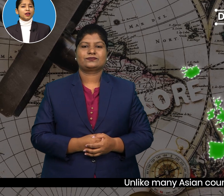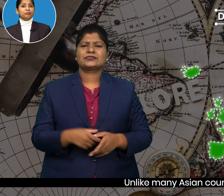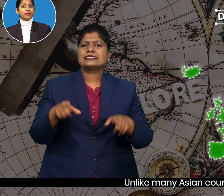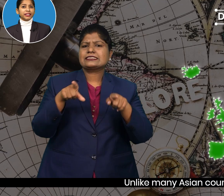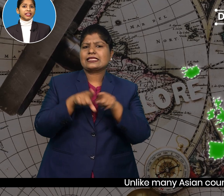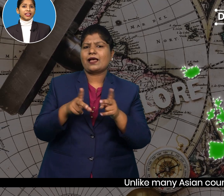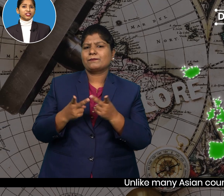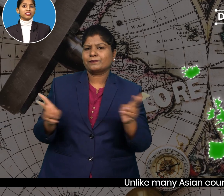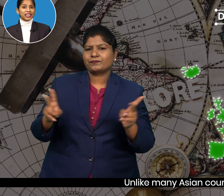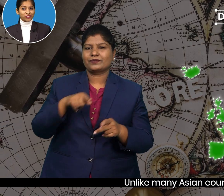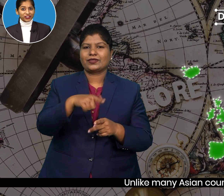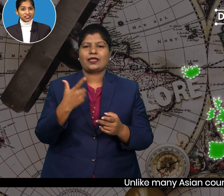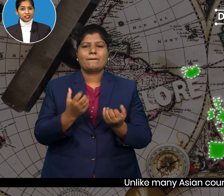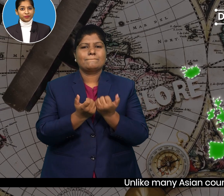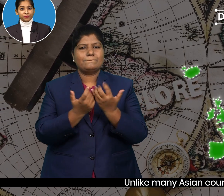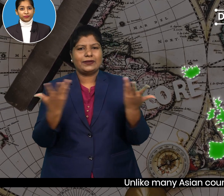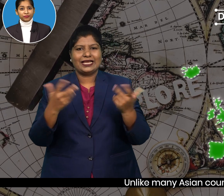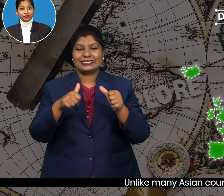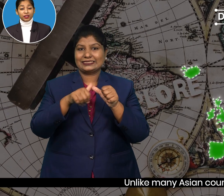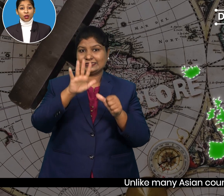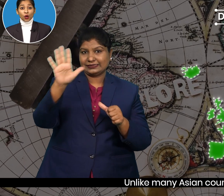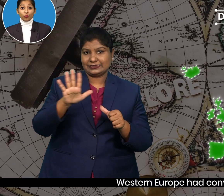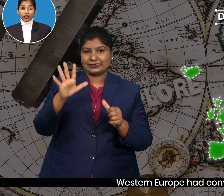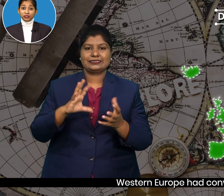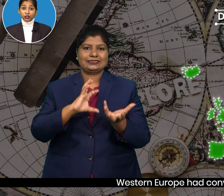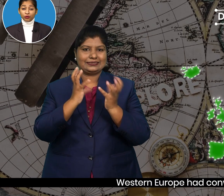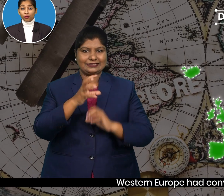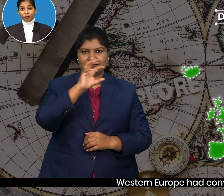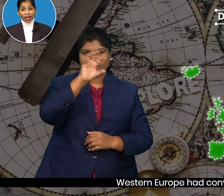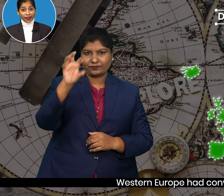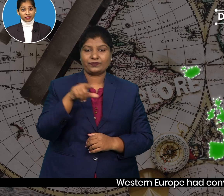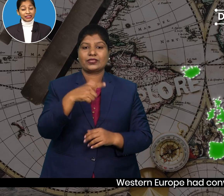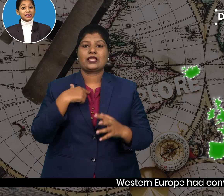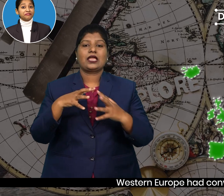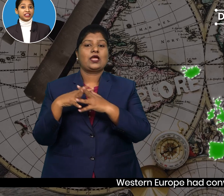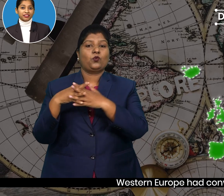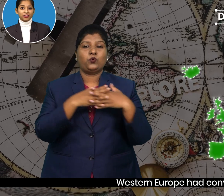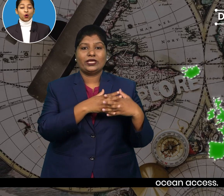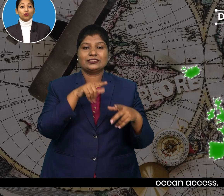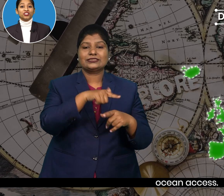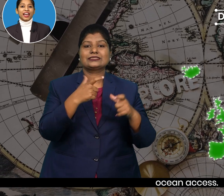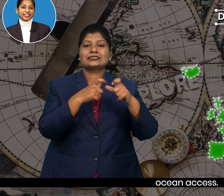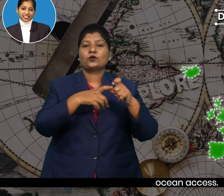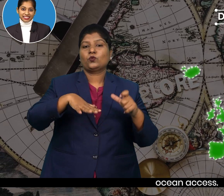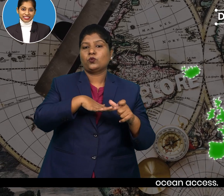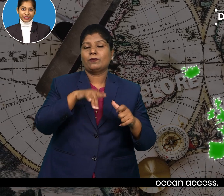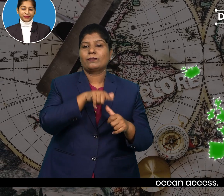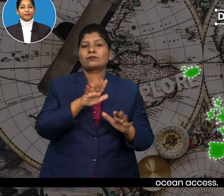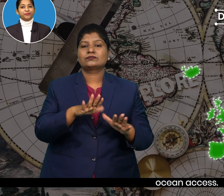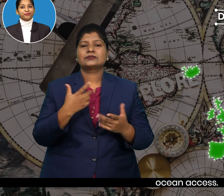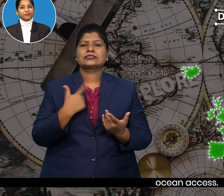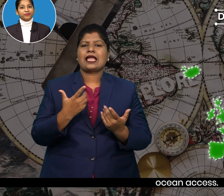Unlike many Asian countries, Western Europe had convenient ocean